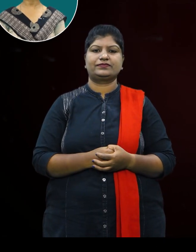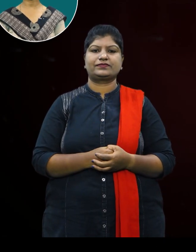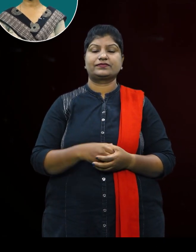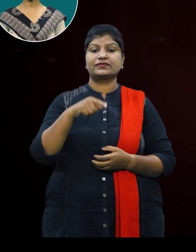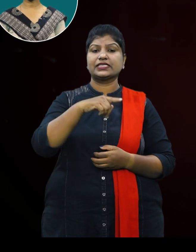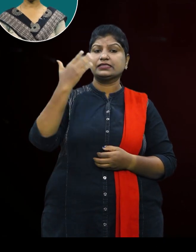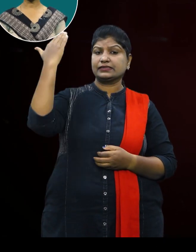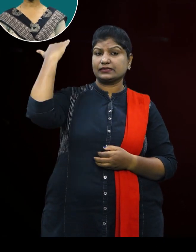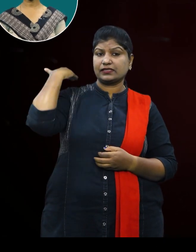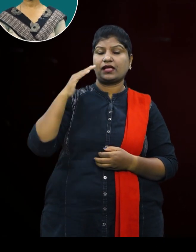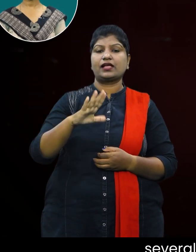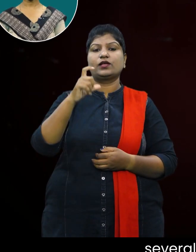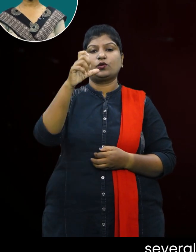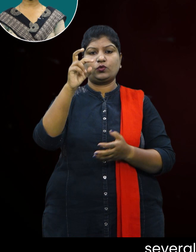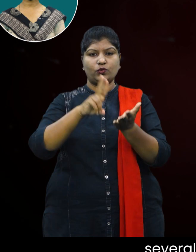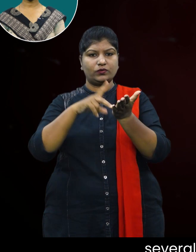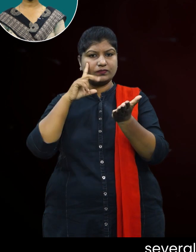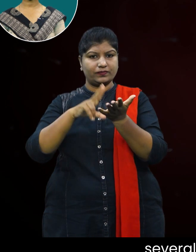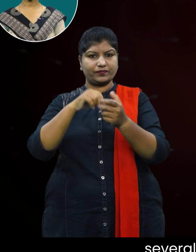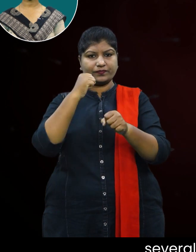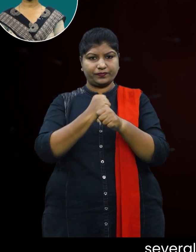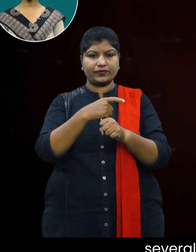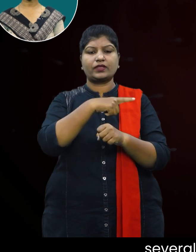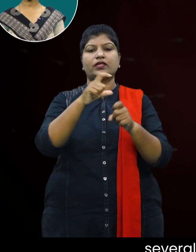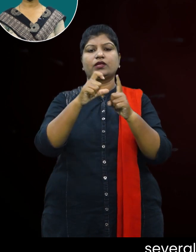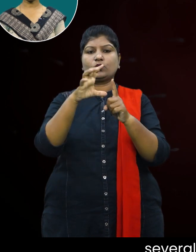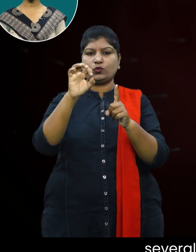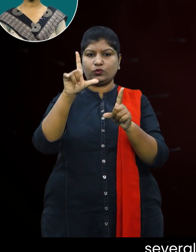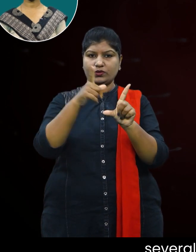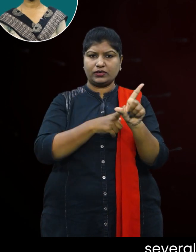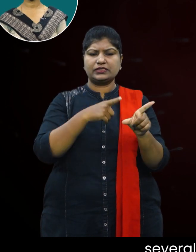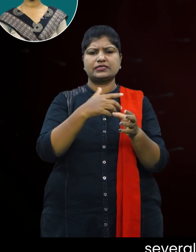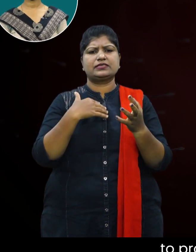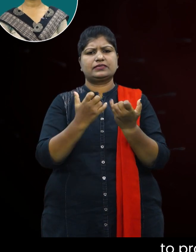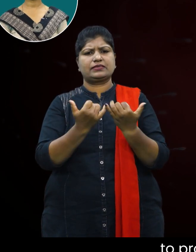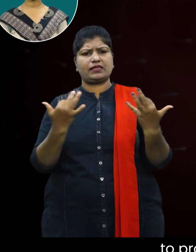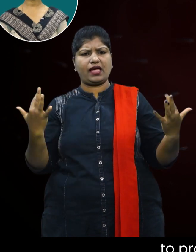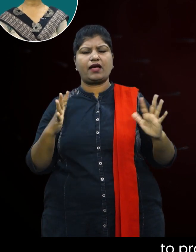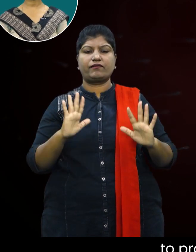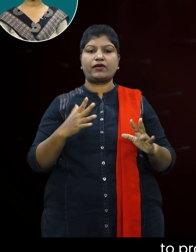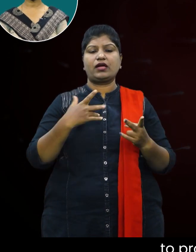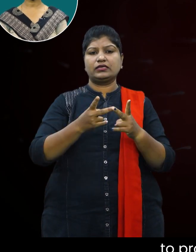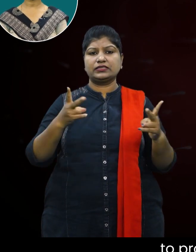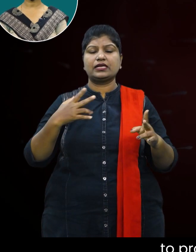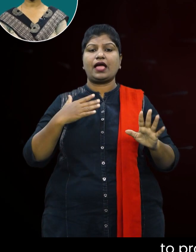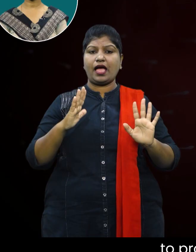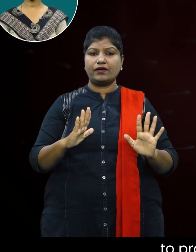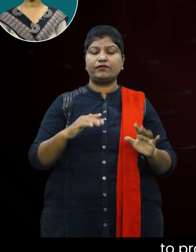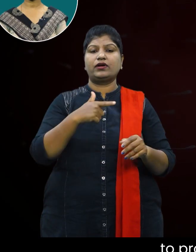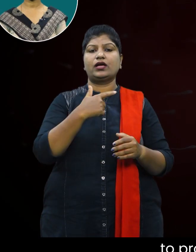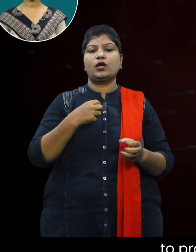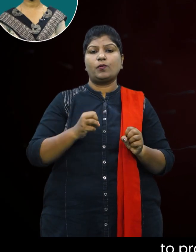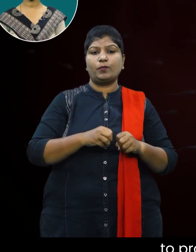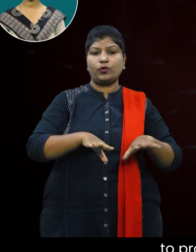Since the cloning of Dolly, several attempts have been made to produce cloned